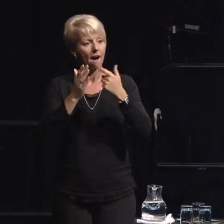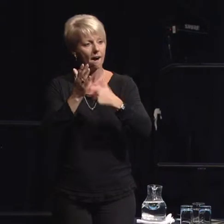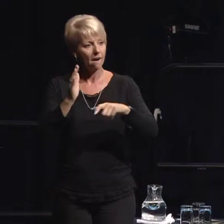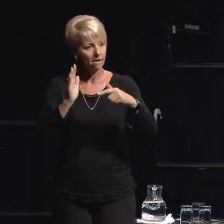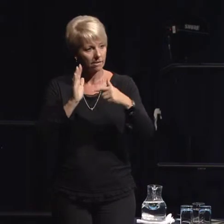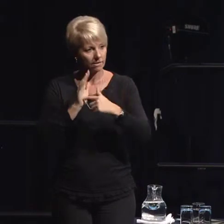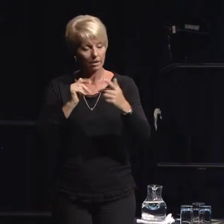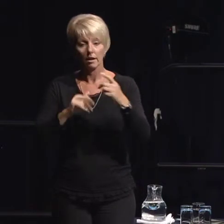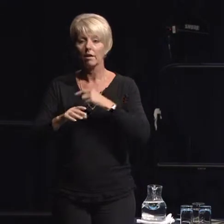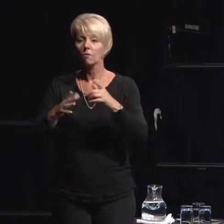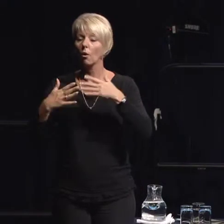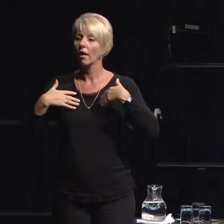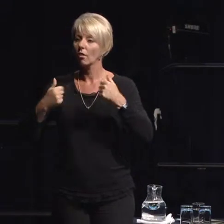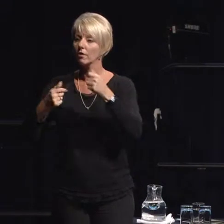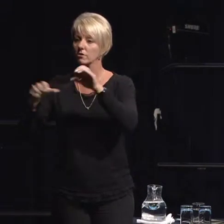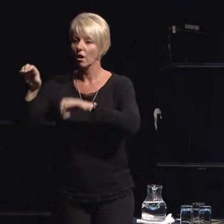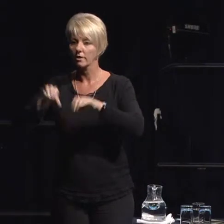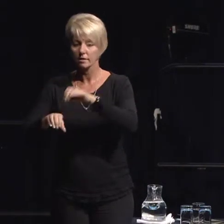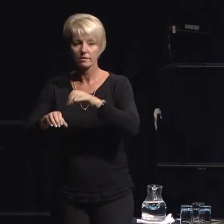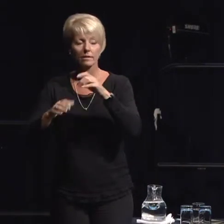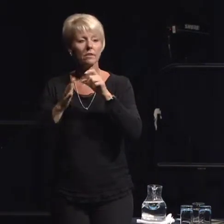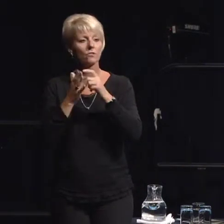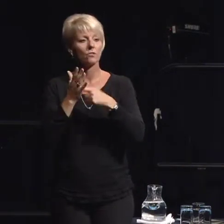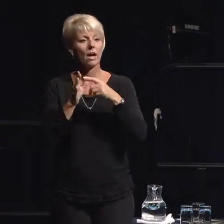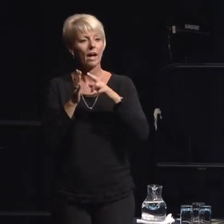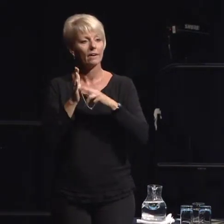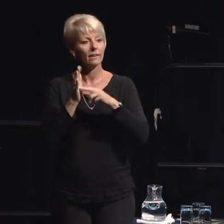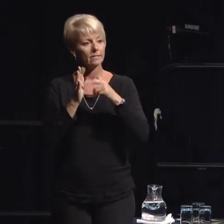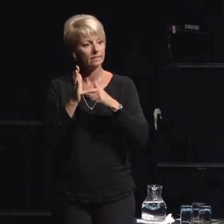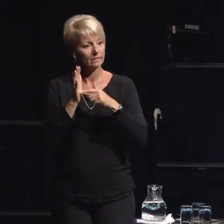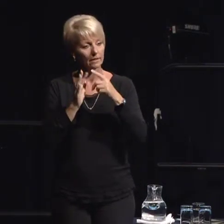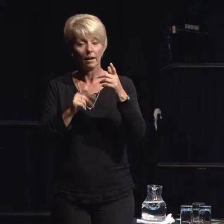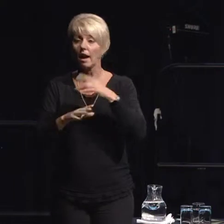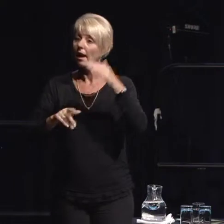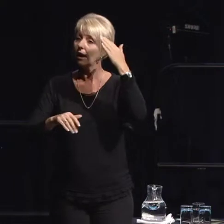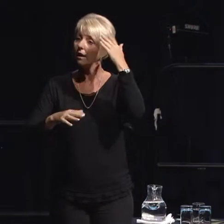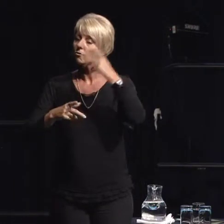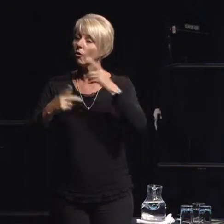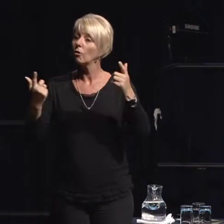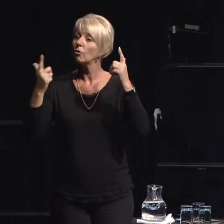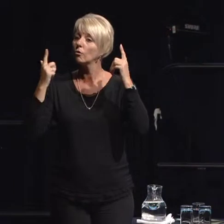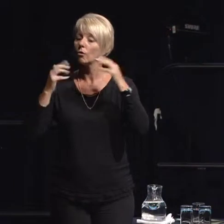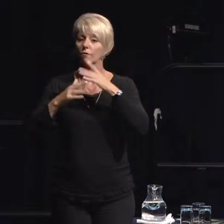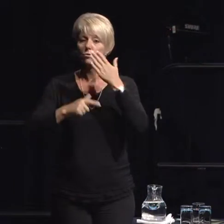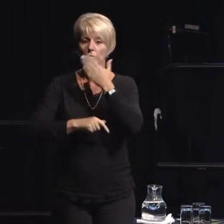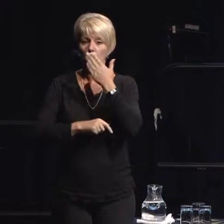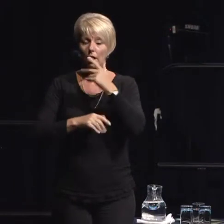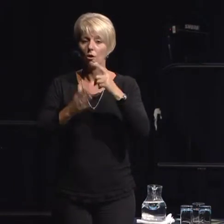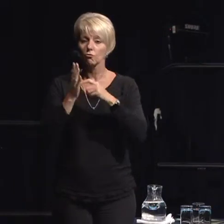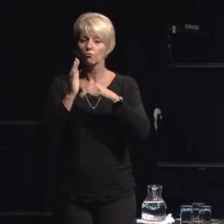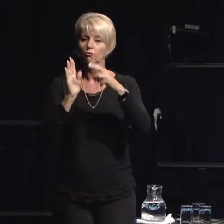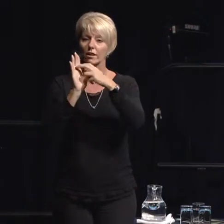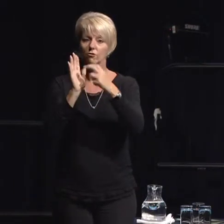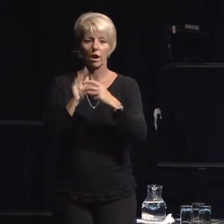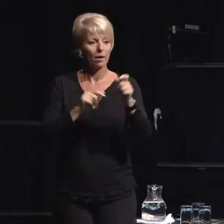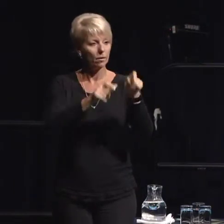for the Faculty of Health Sciences, Dr. Lynette Stockhausen, Heads of School, Registrars, and of